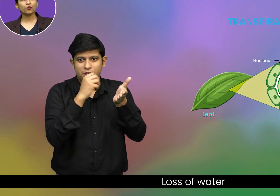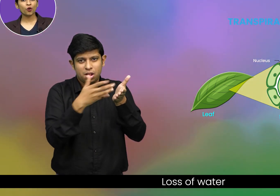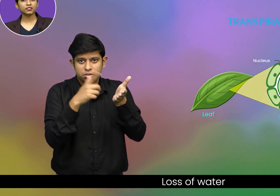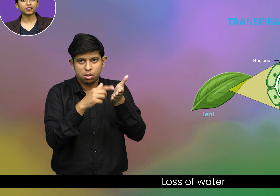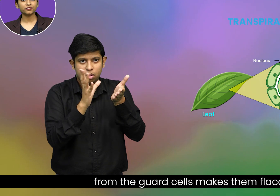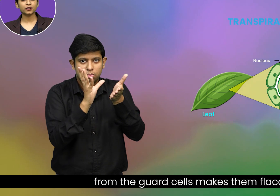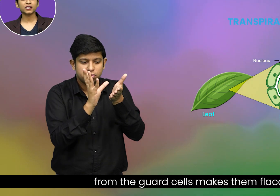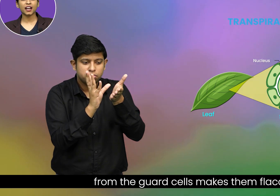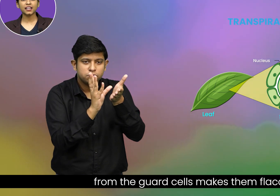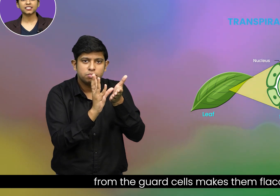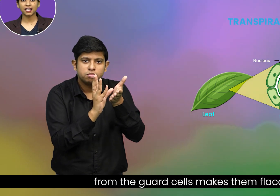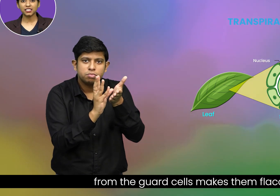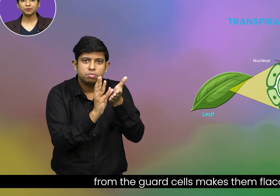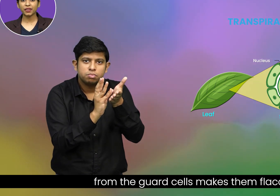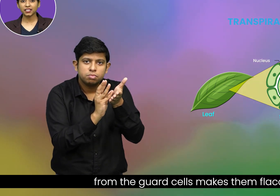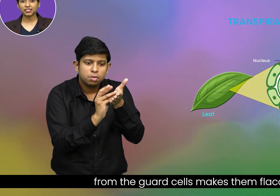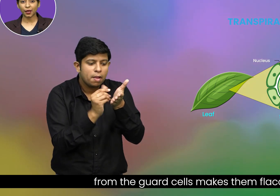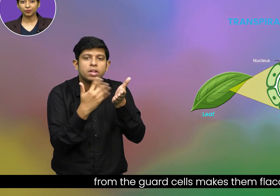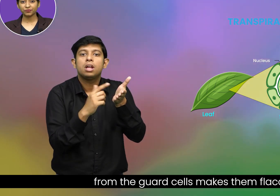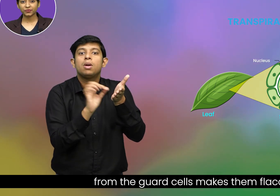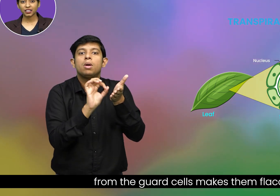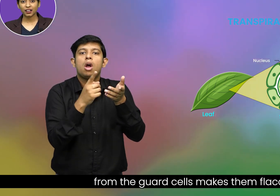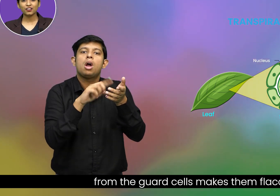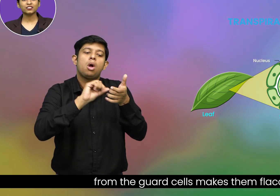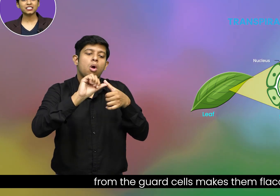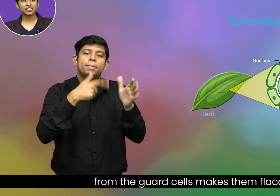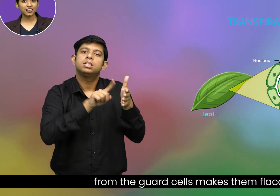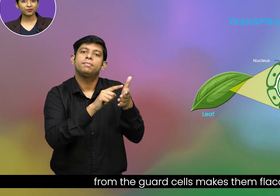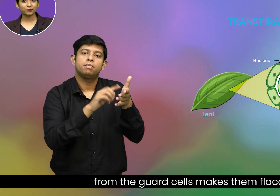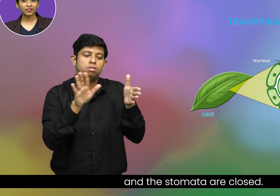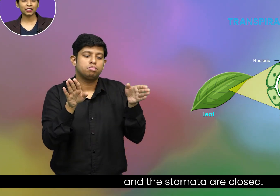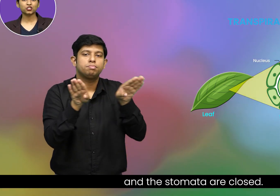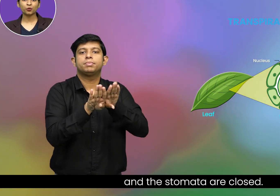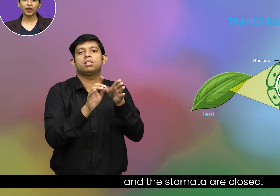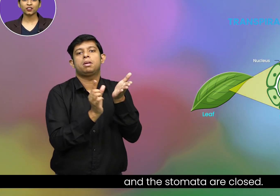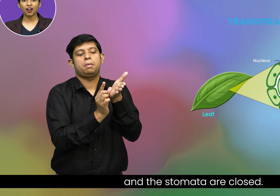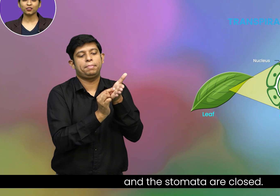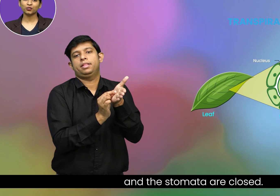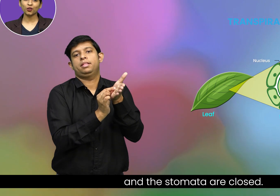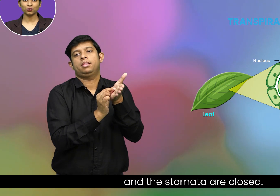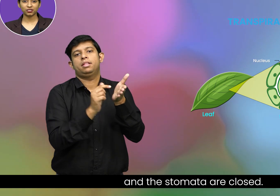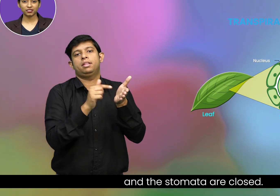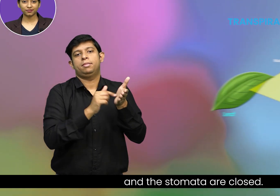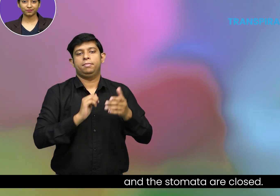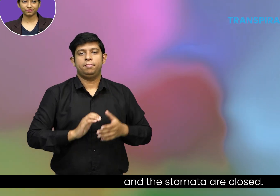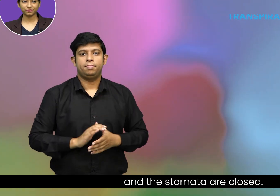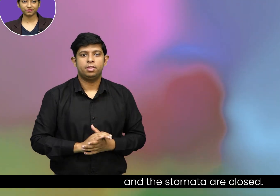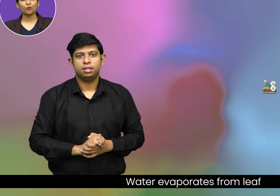Loss of water from the guard cells makes them fleshy and the stomata are